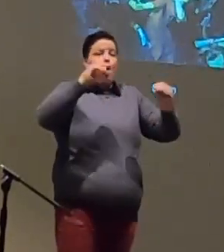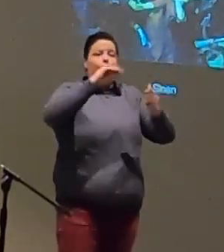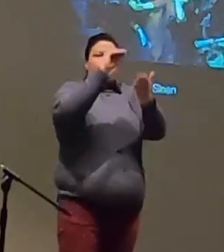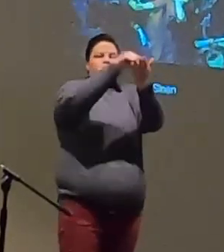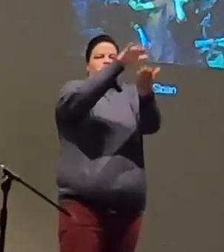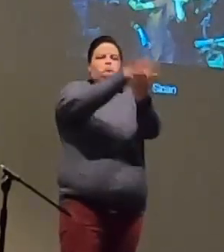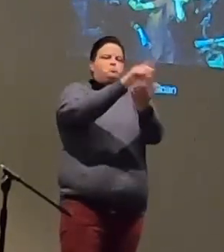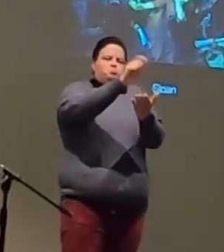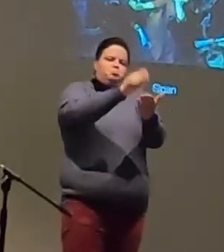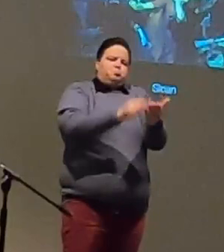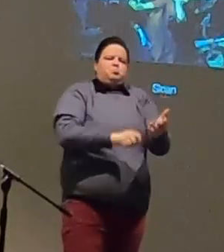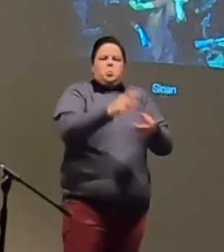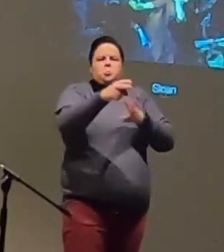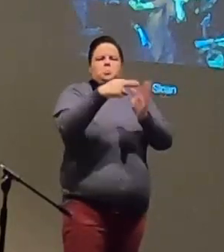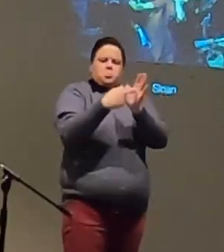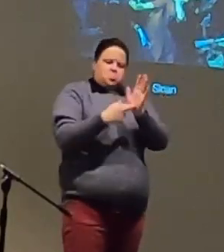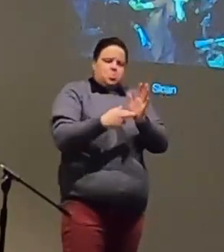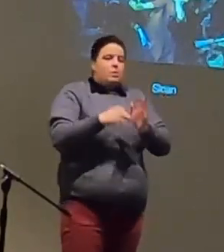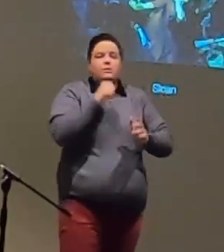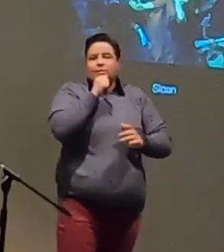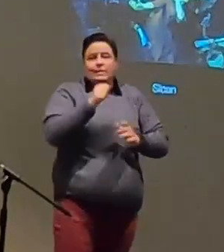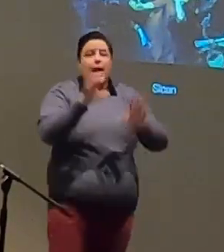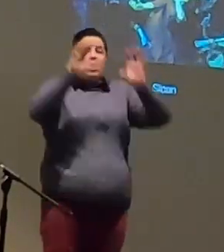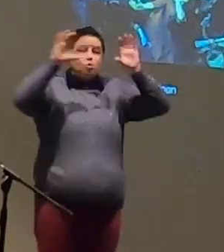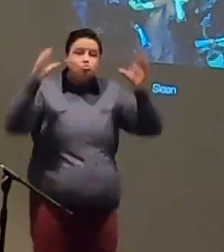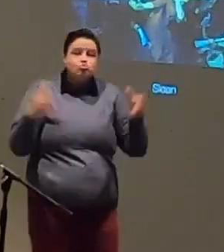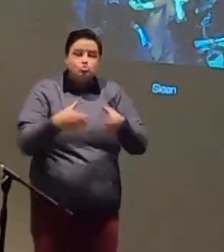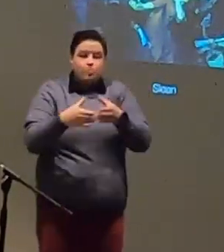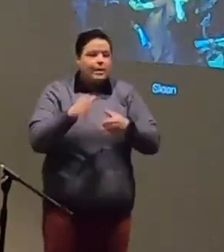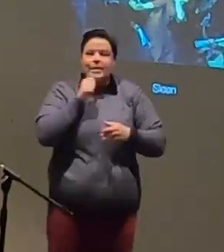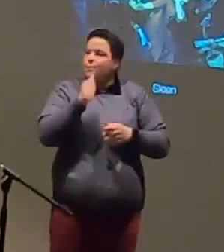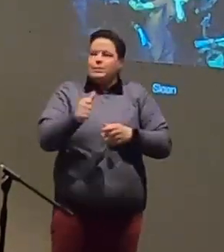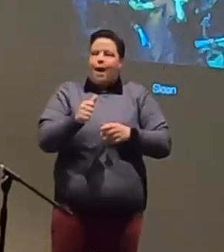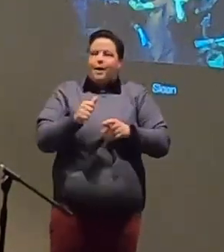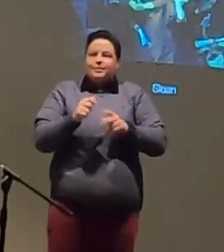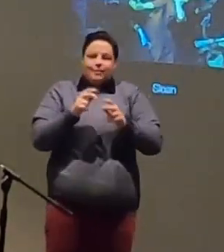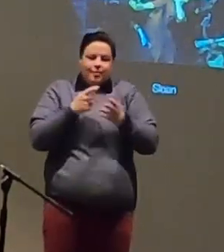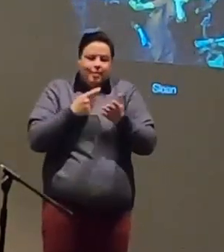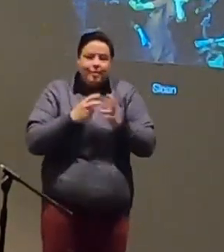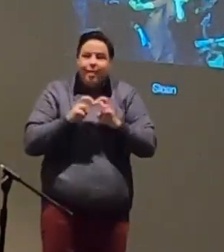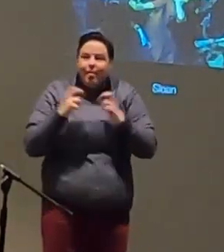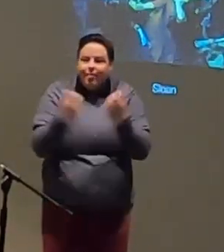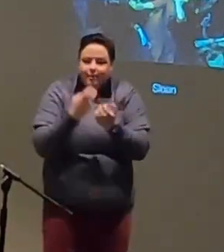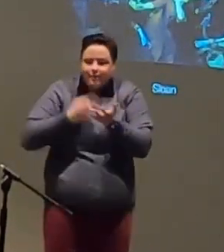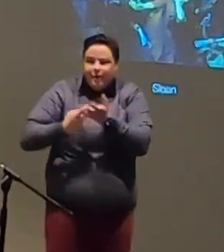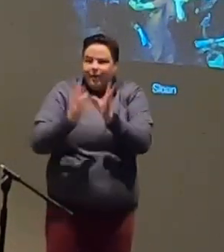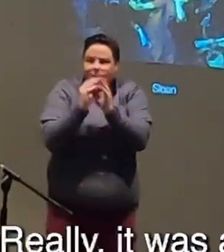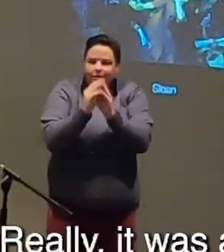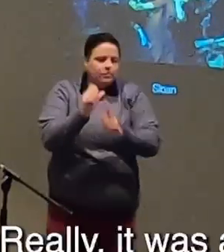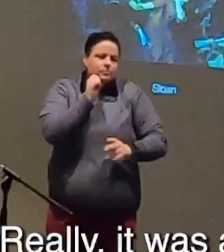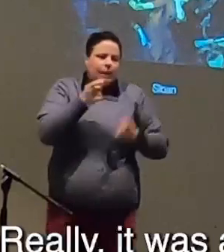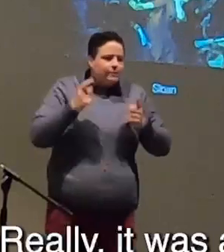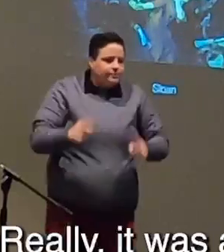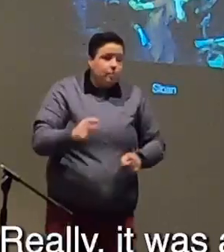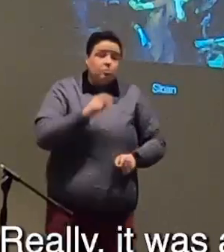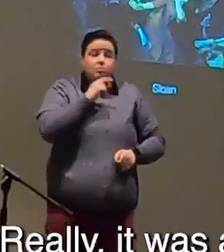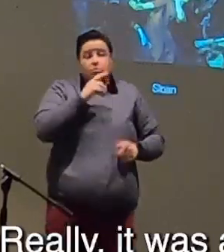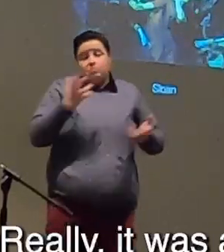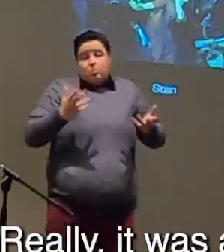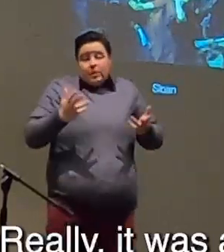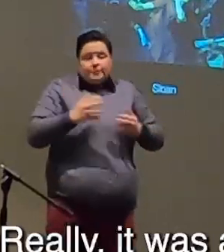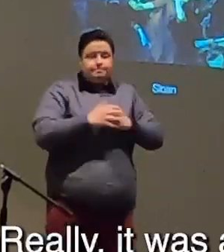manifesto, and it really was not a unified group. They weren't getting together and having meetings or anything like that. Really, it